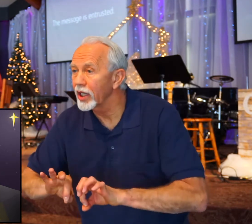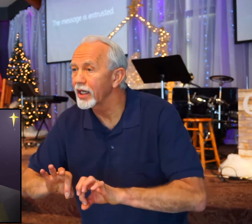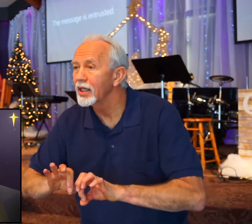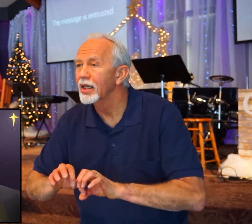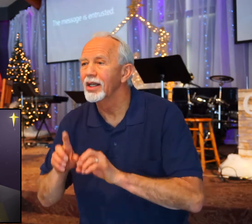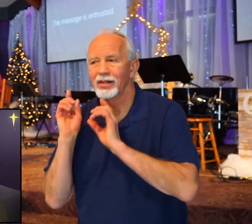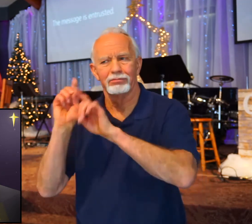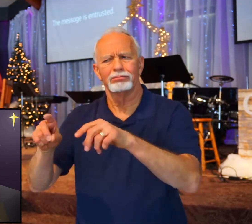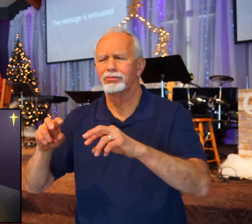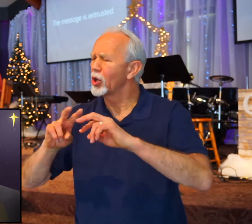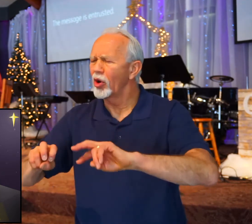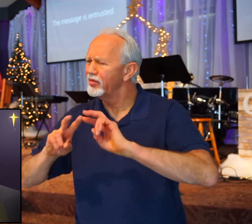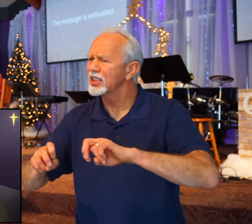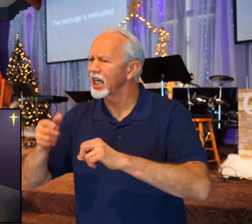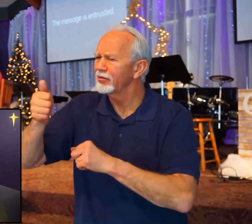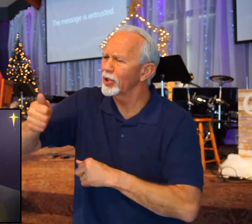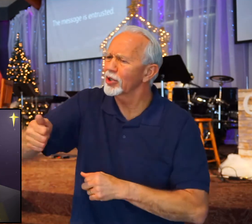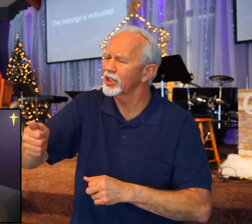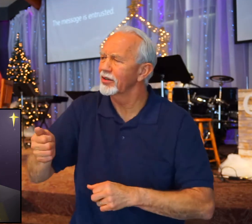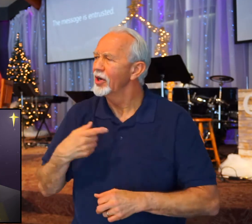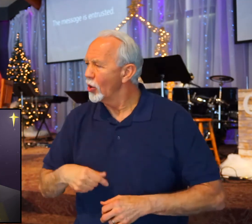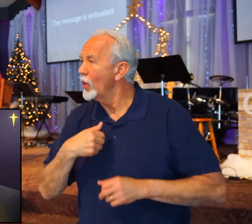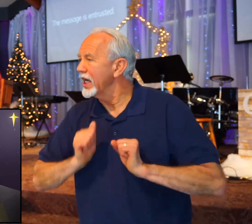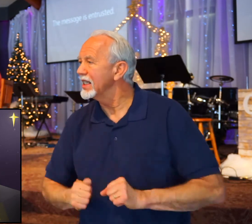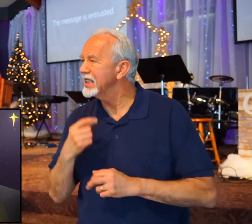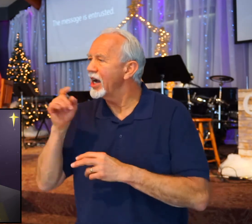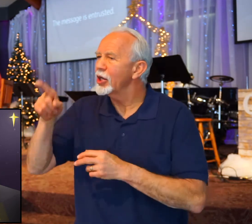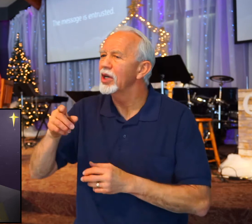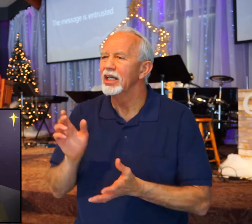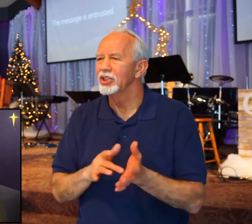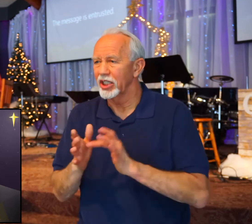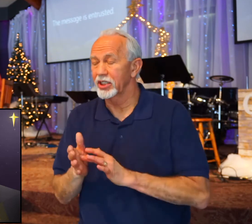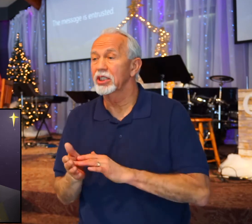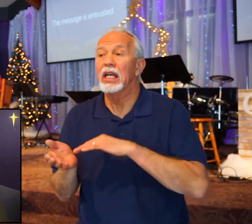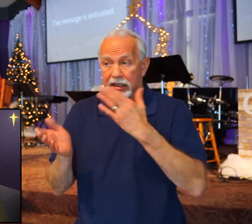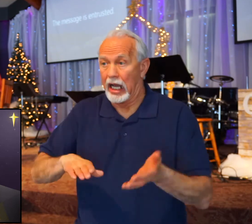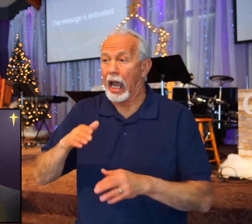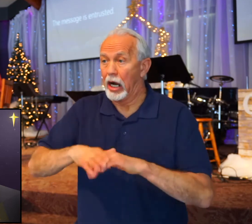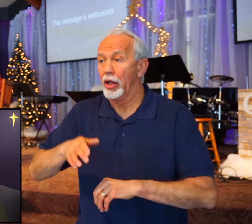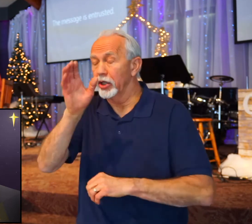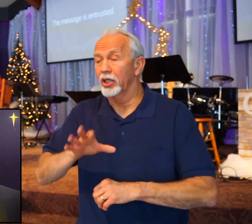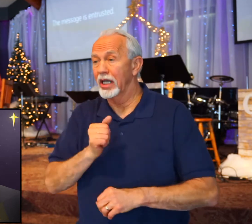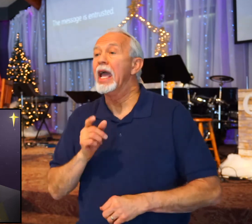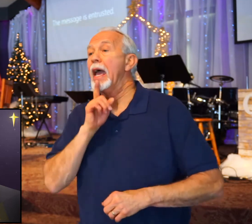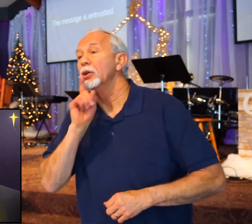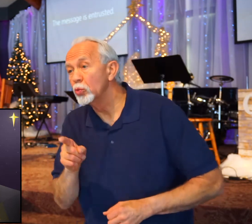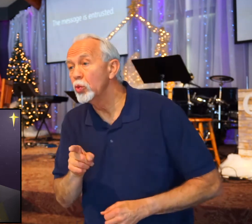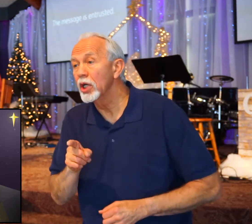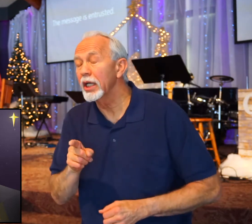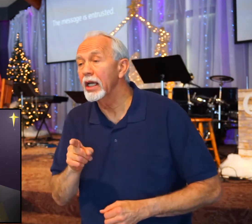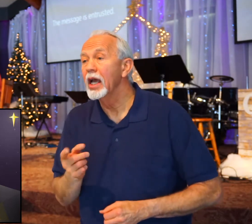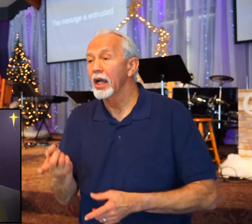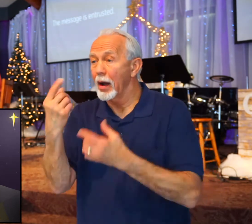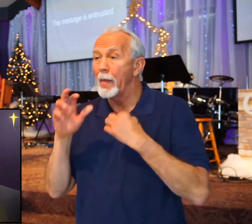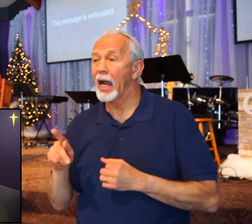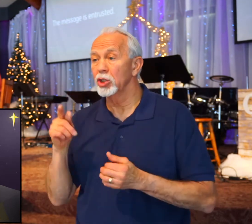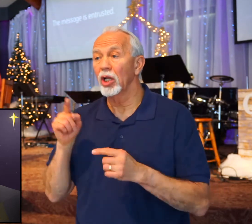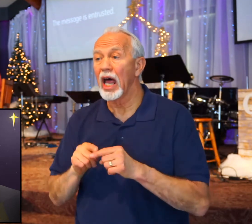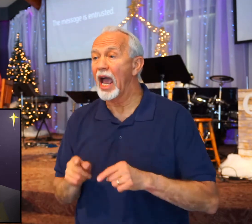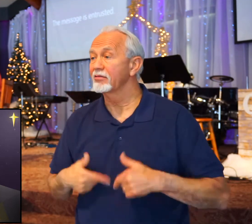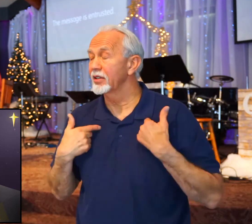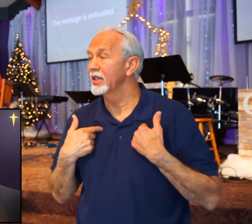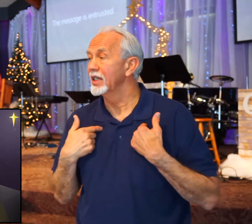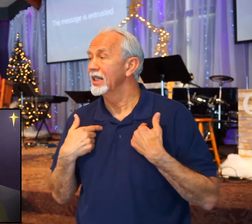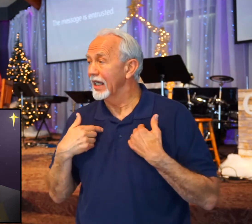some research. We can sit here and tell you Jesus really did die on the cross, and he really did come back to life.